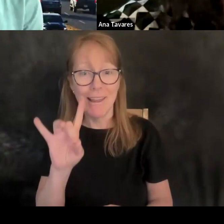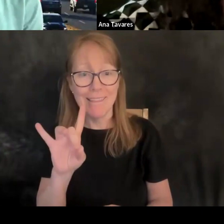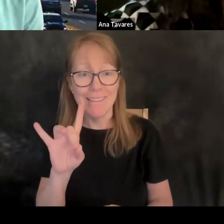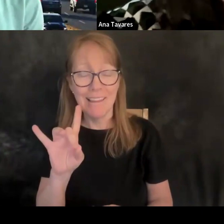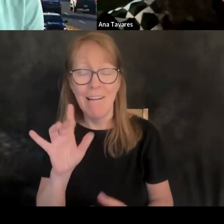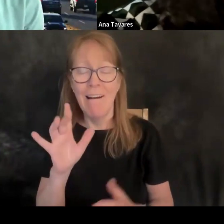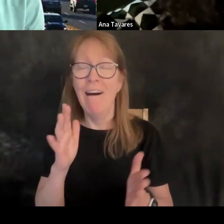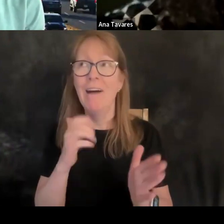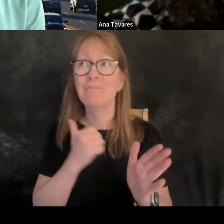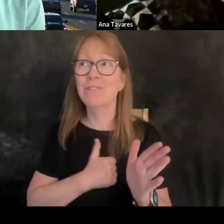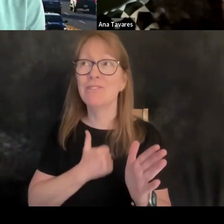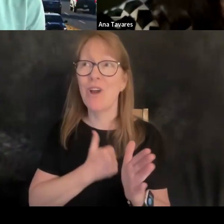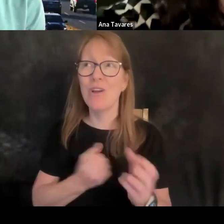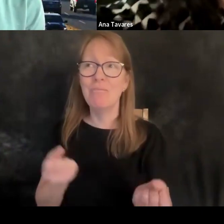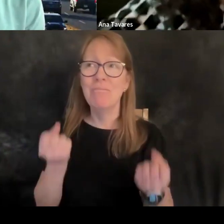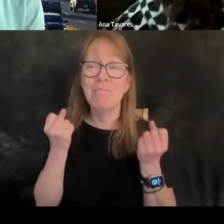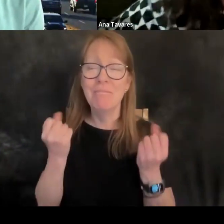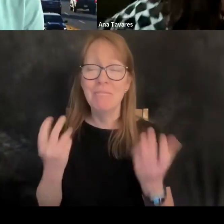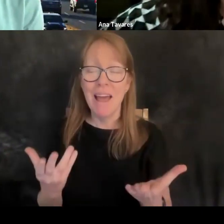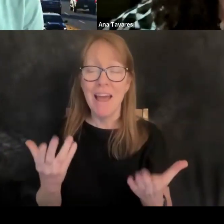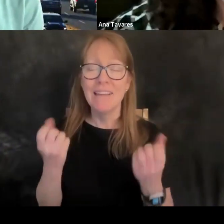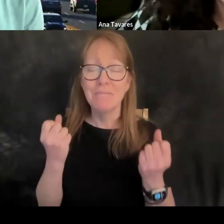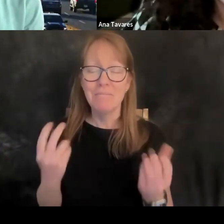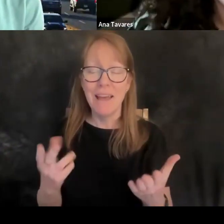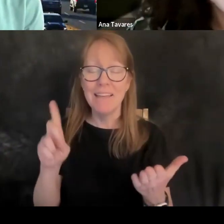I have way too many events. 8 I septembre. apologize.